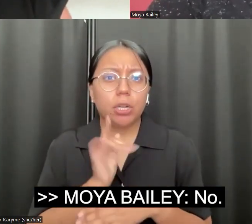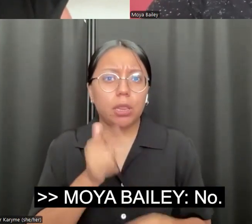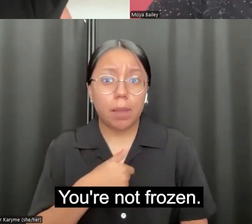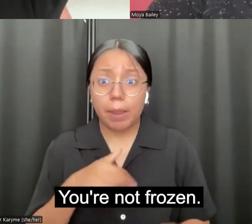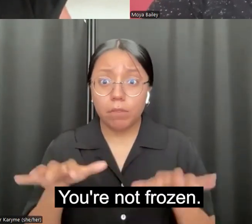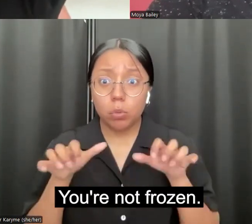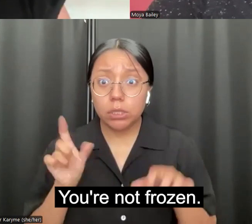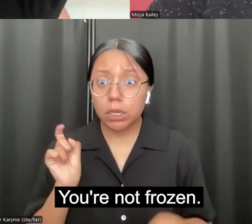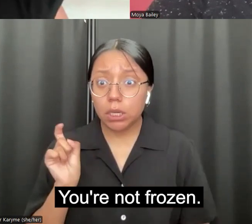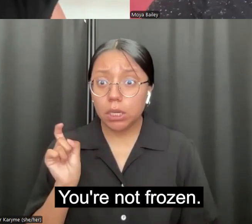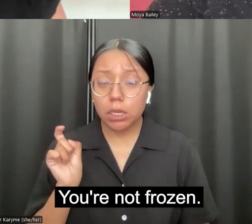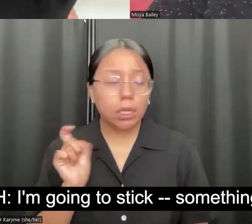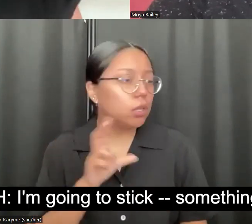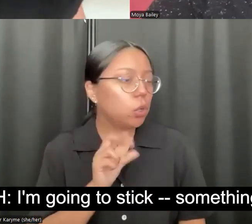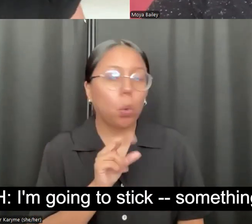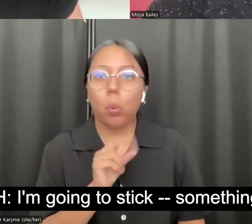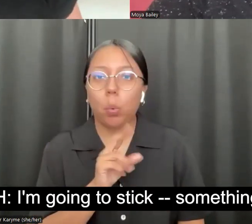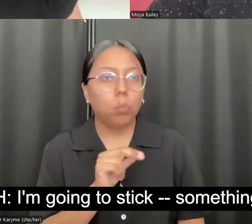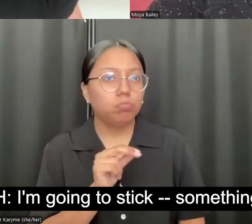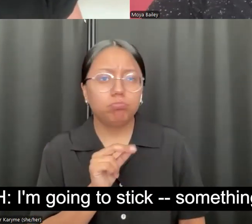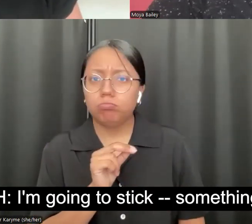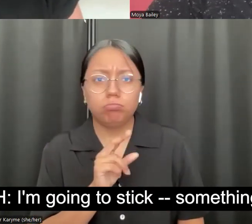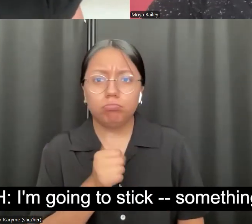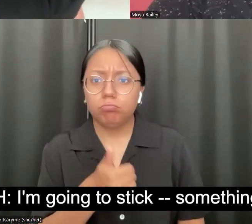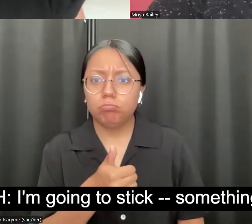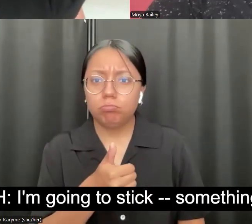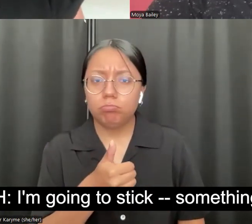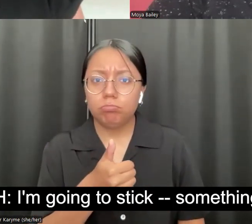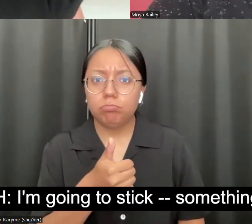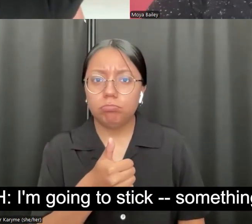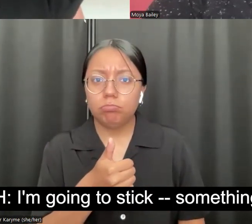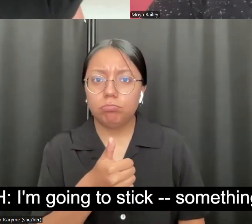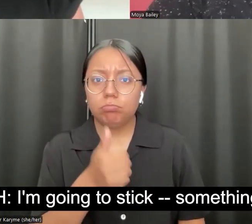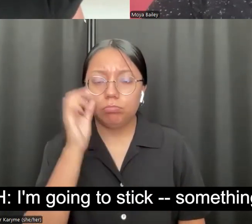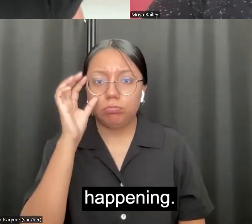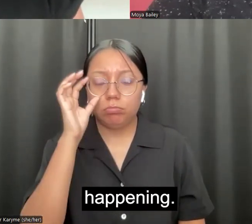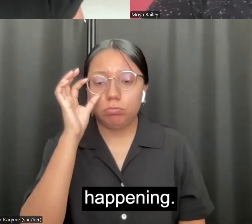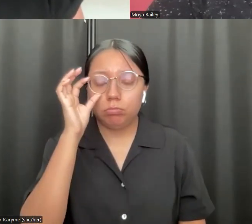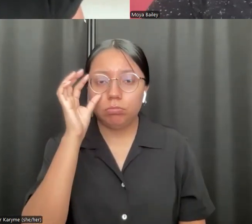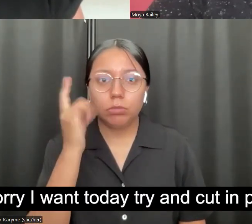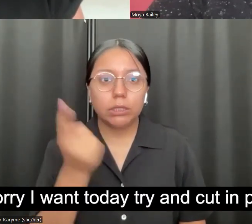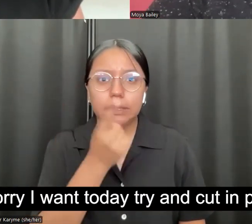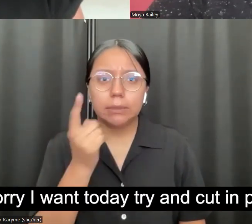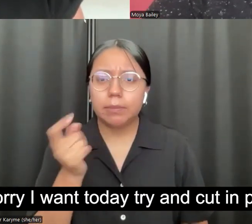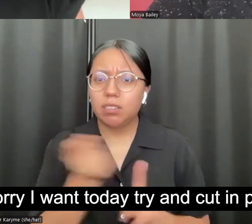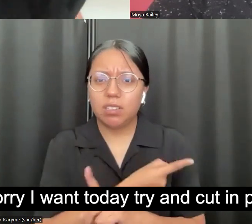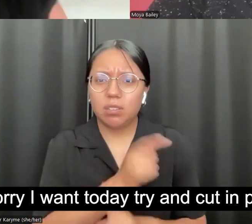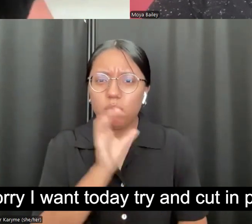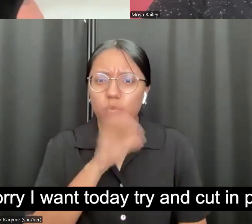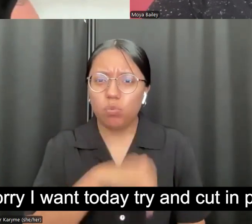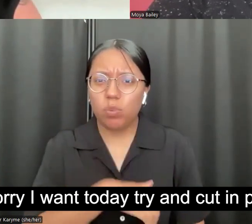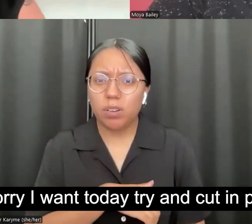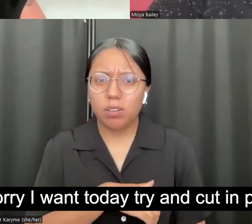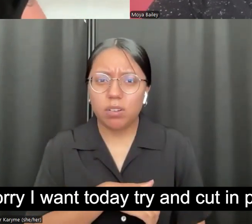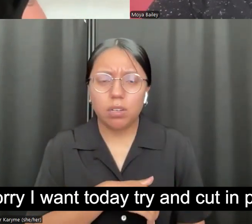Just to check. No, you're Second. not Okay. frozen. Okay. So I'm gonna stick. Oh, but something weird's happening. Um, I'm so